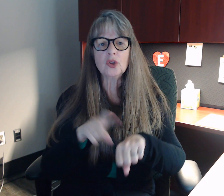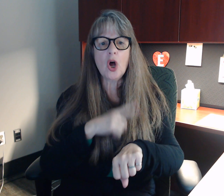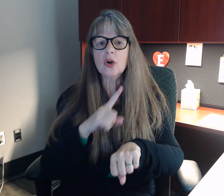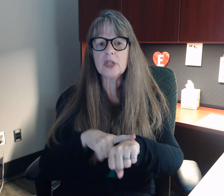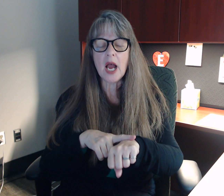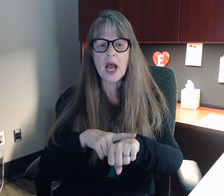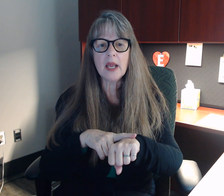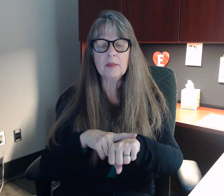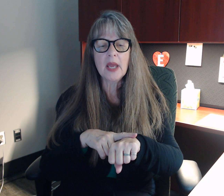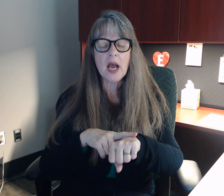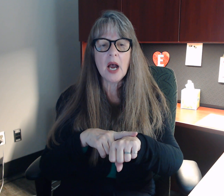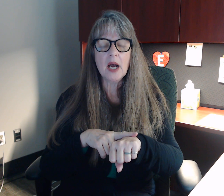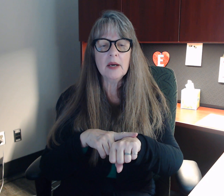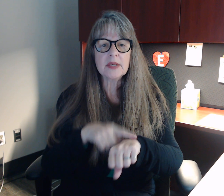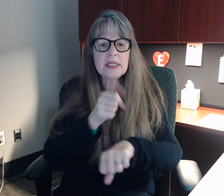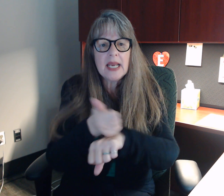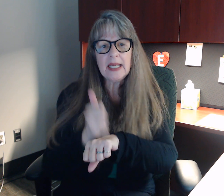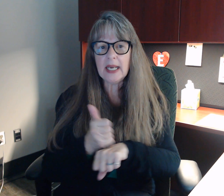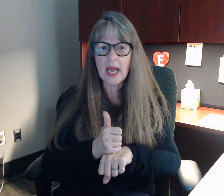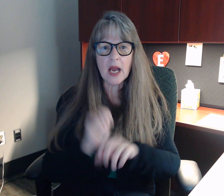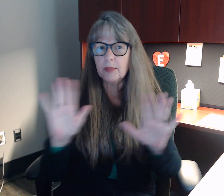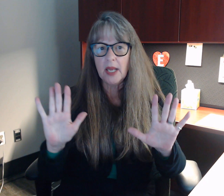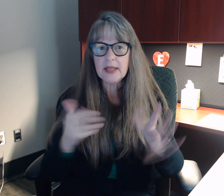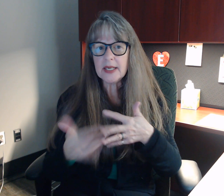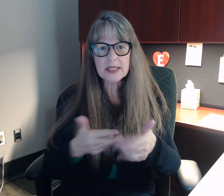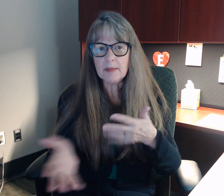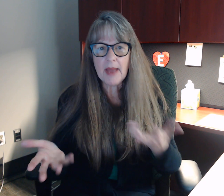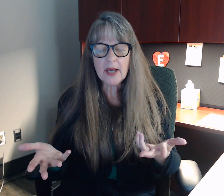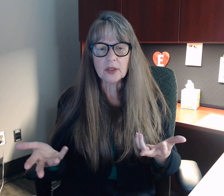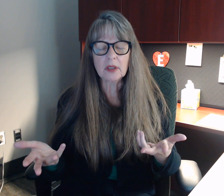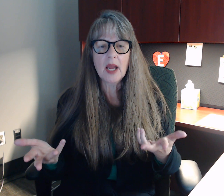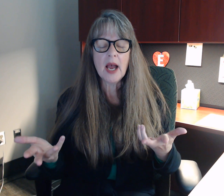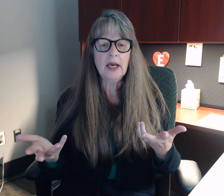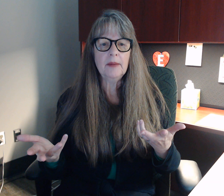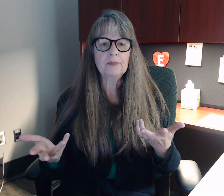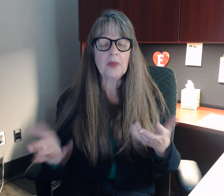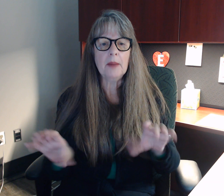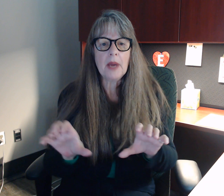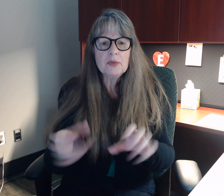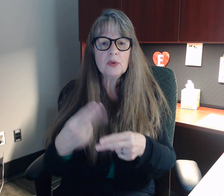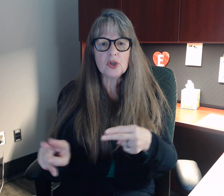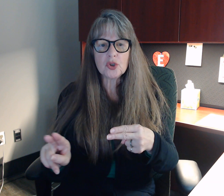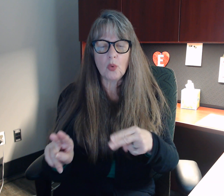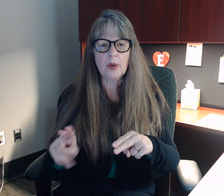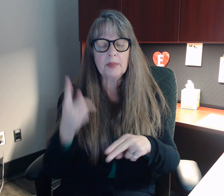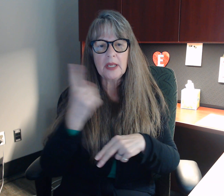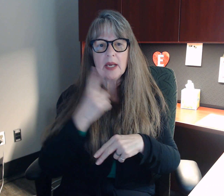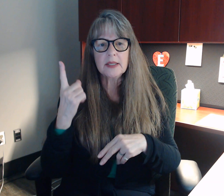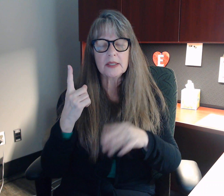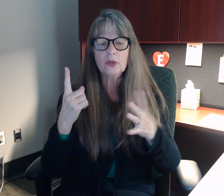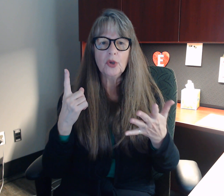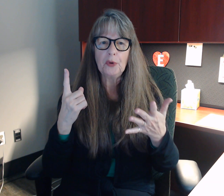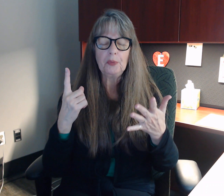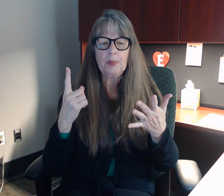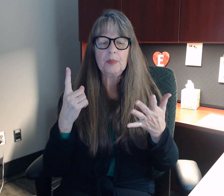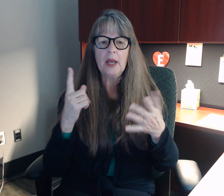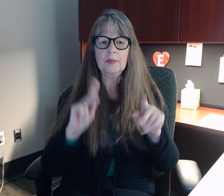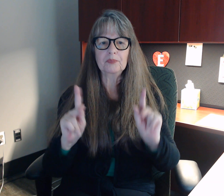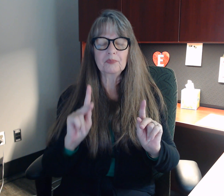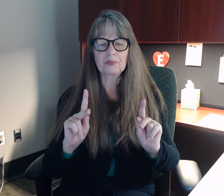long time setting it up. That doesn't matter. I'm doing it short because